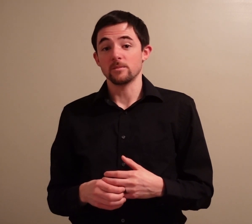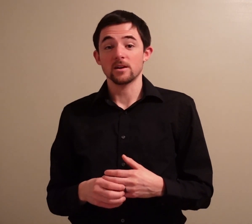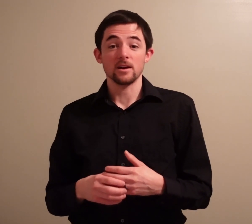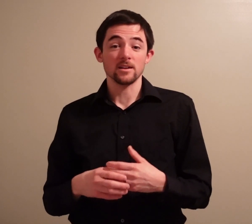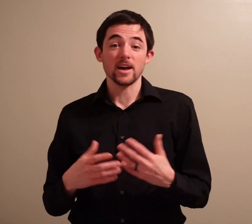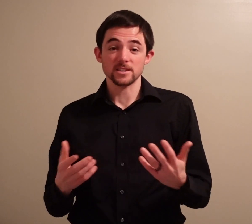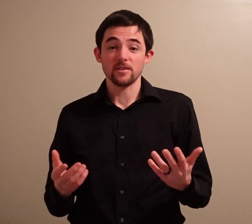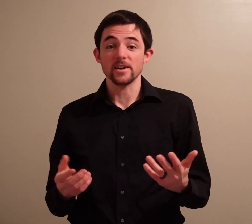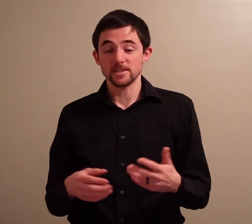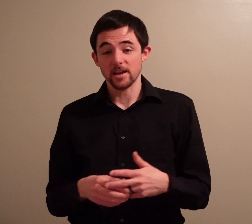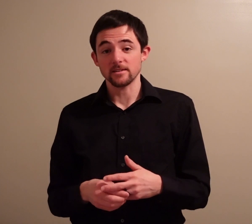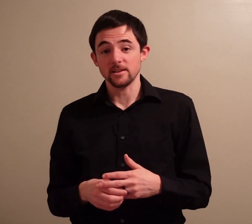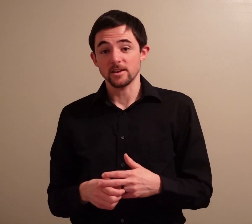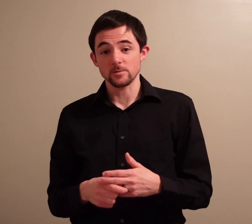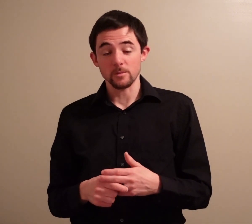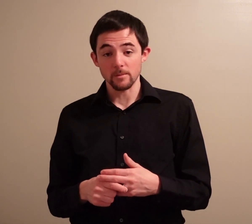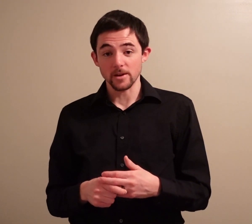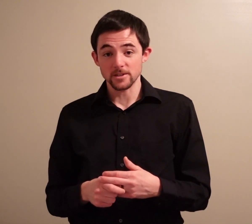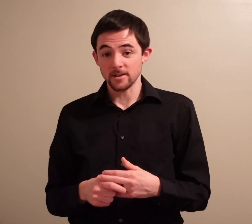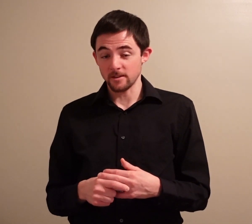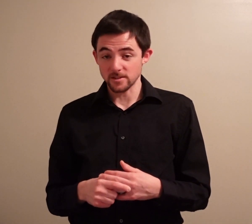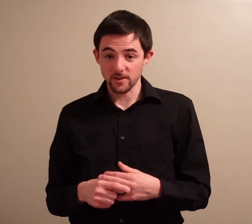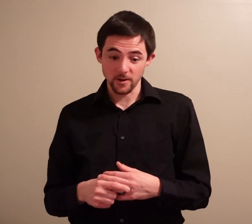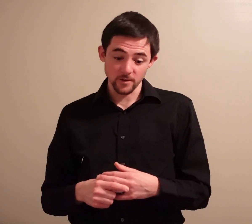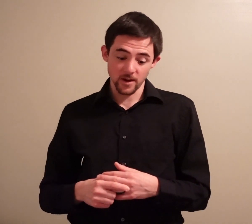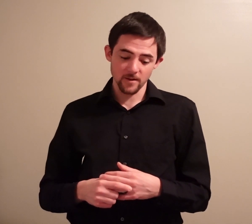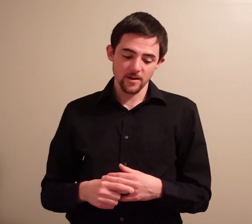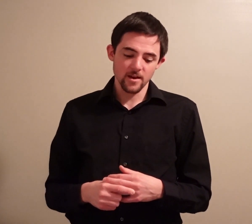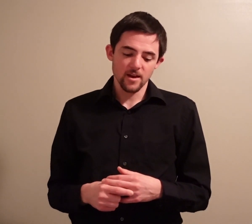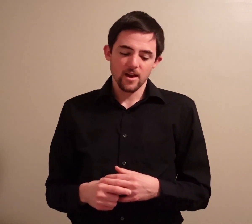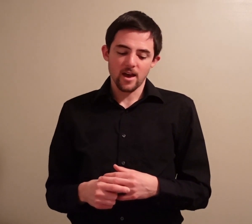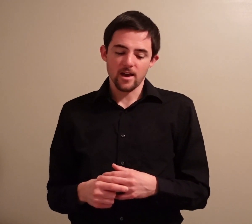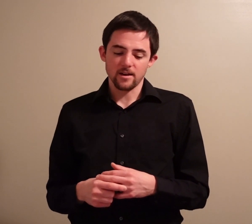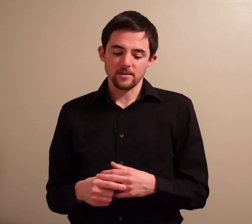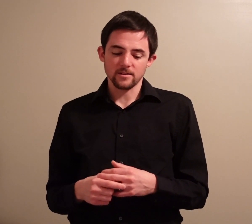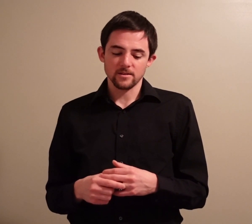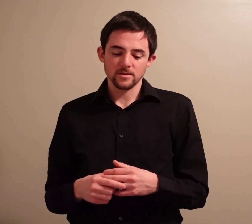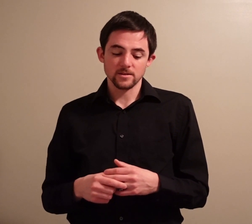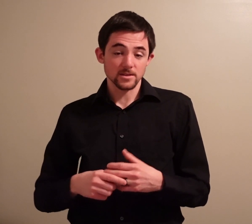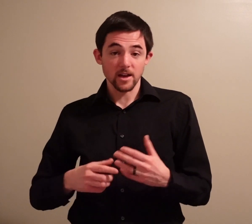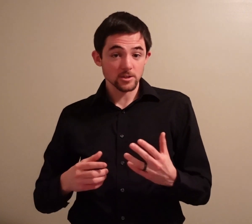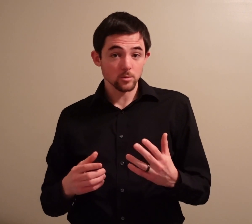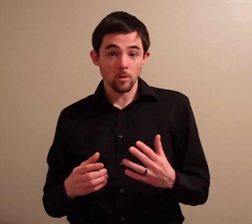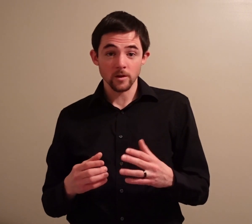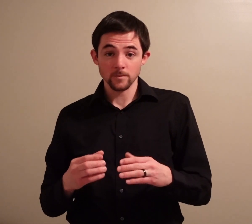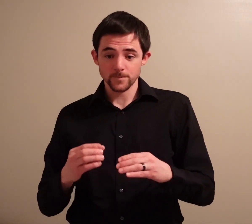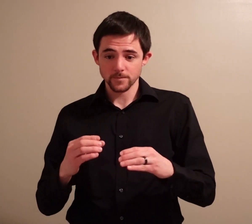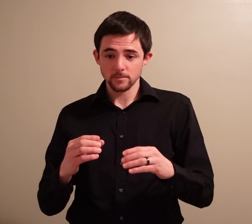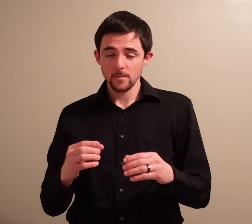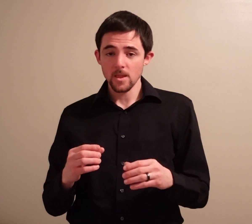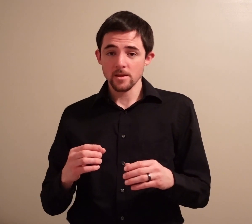a classifying technique, as we've been mentioning in this video, okay? And to sign swollen,